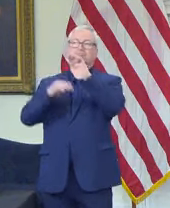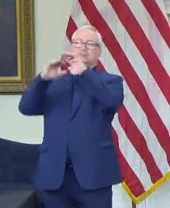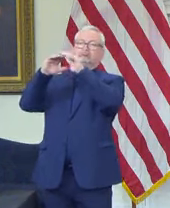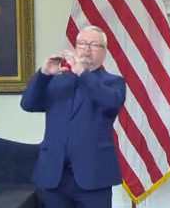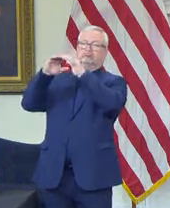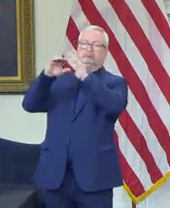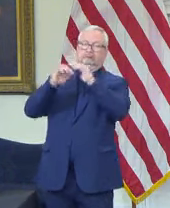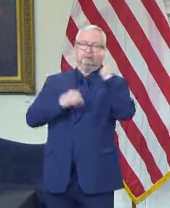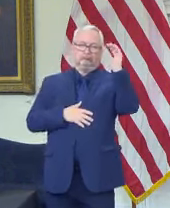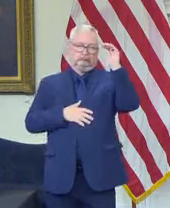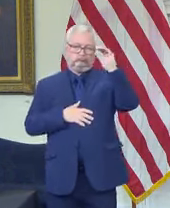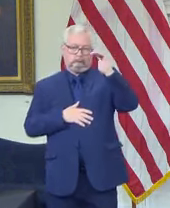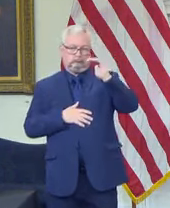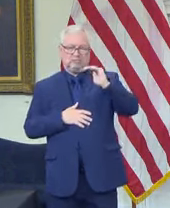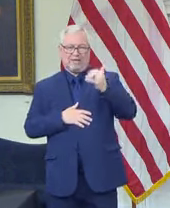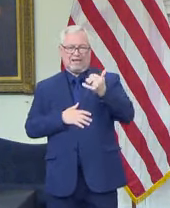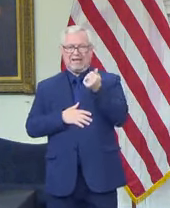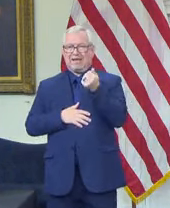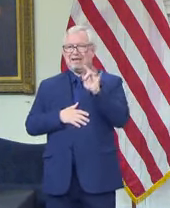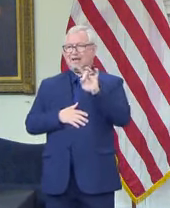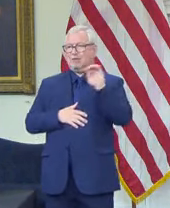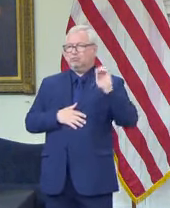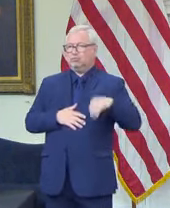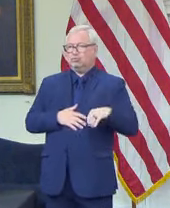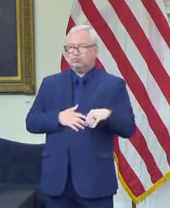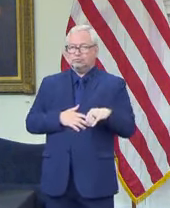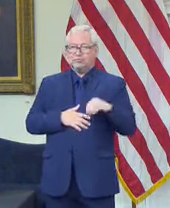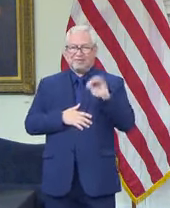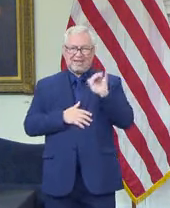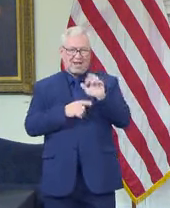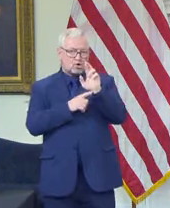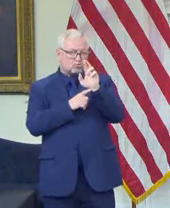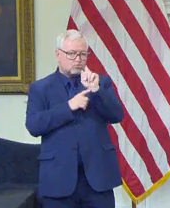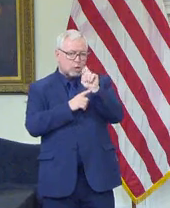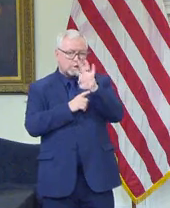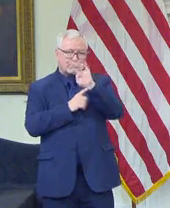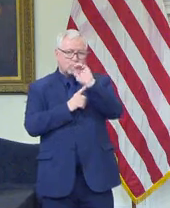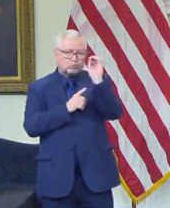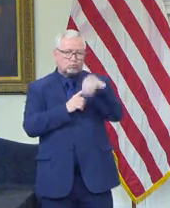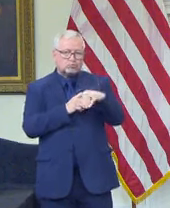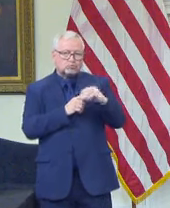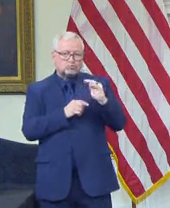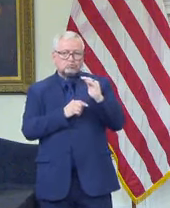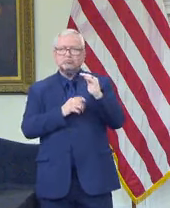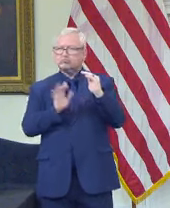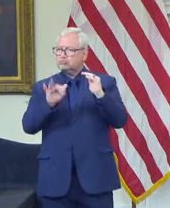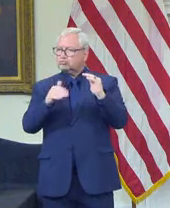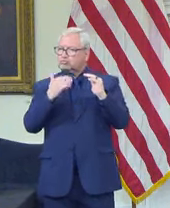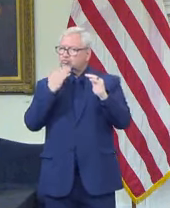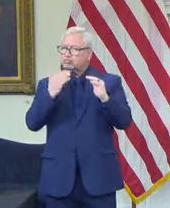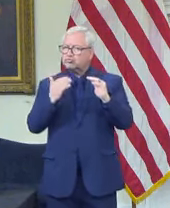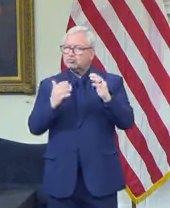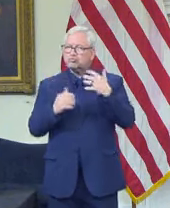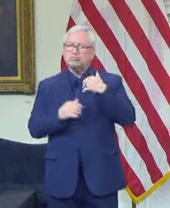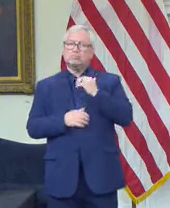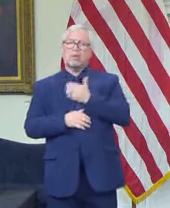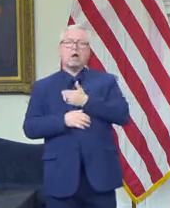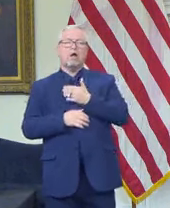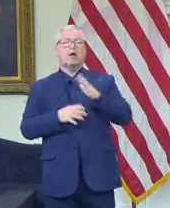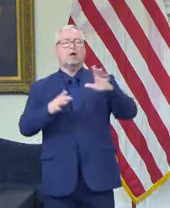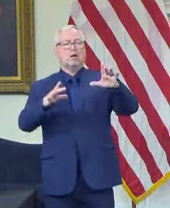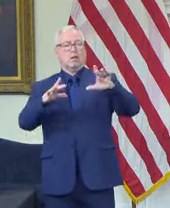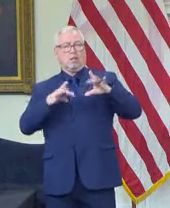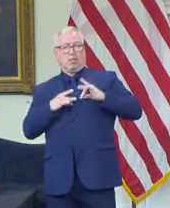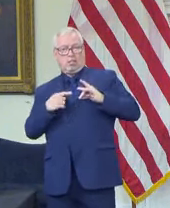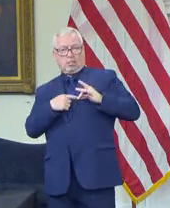is a decline of 40%. Our positivity rate is lower than 42 other states. Our